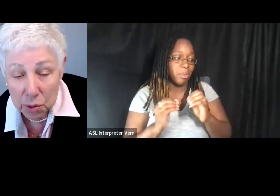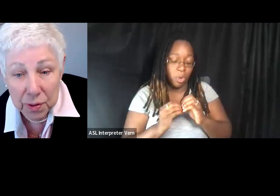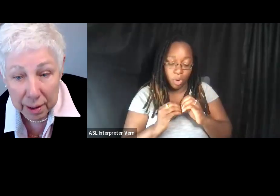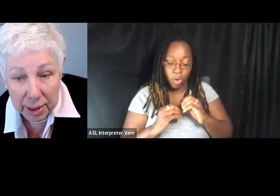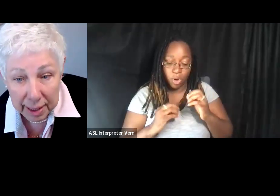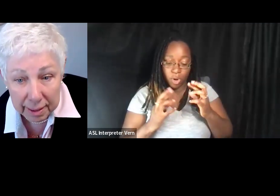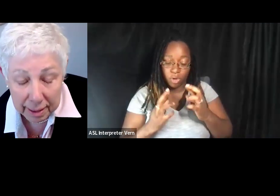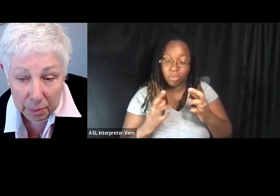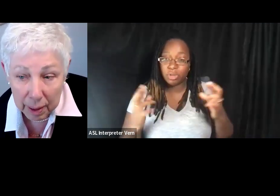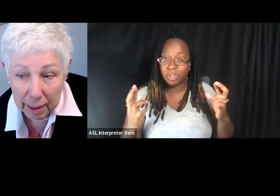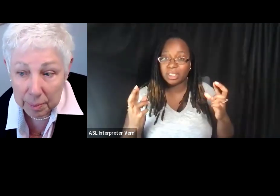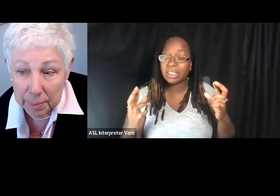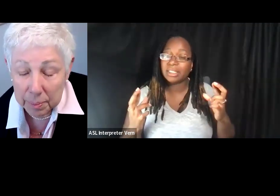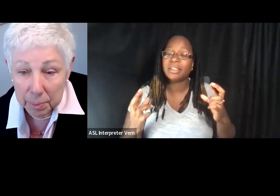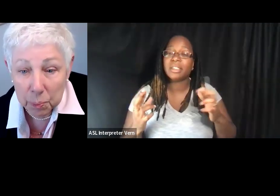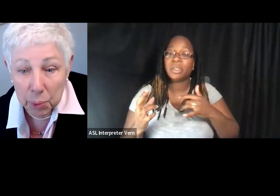is also found in the